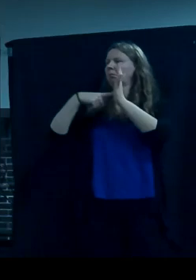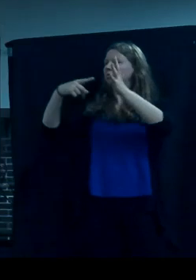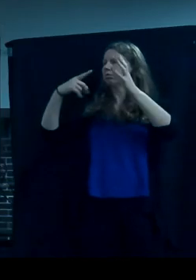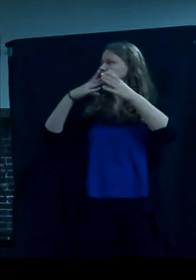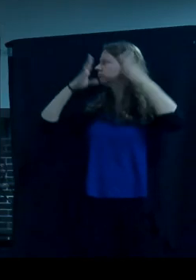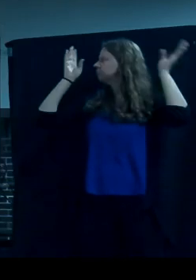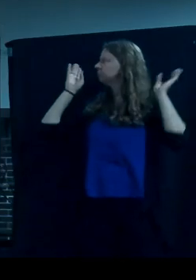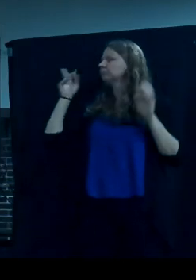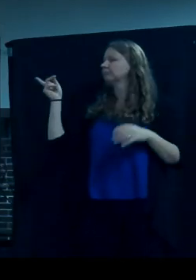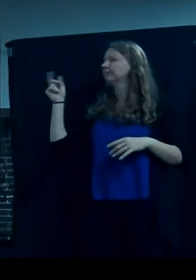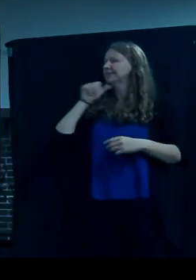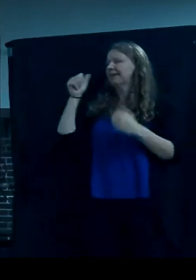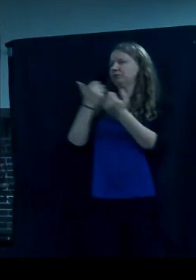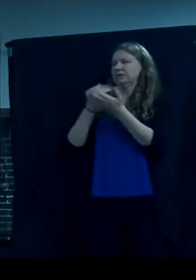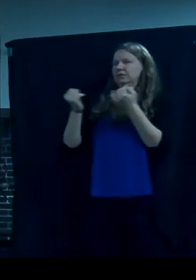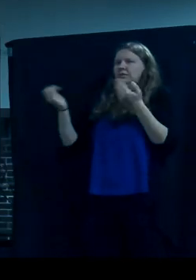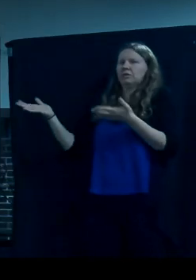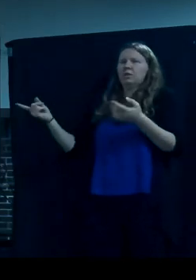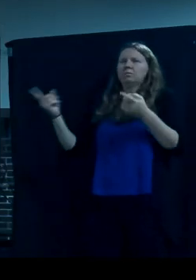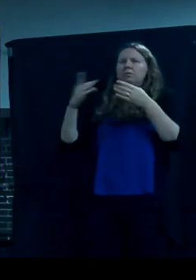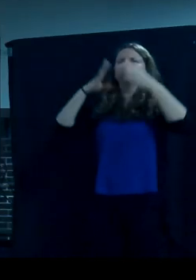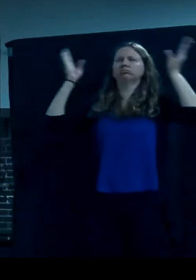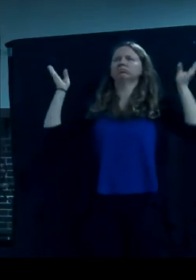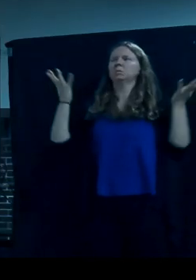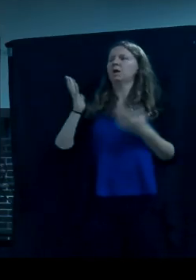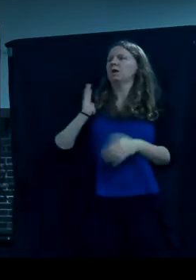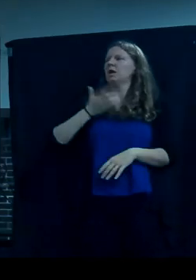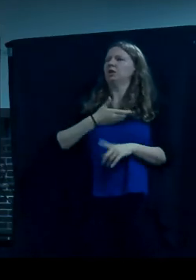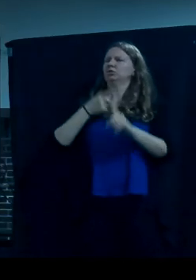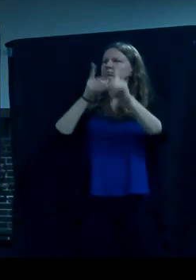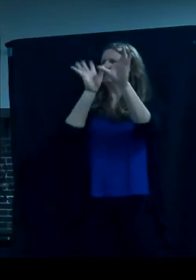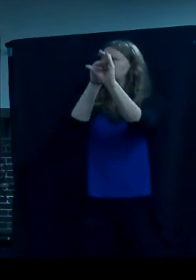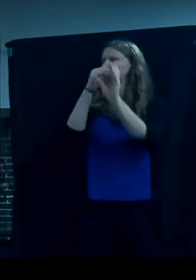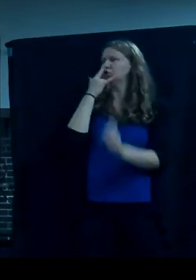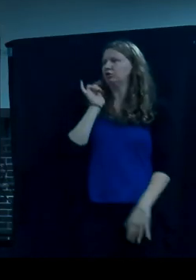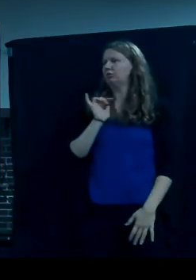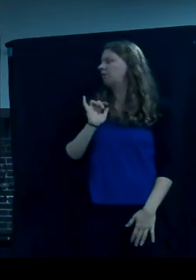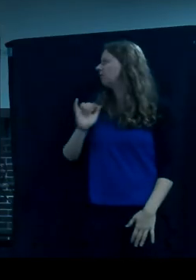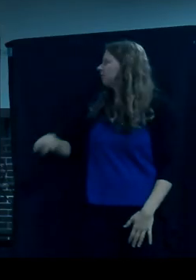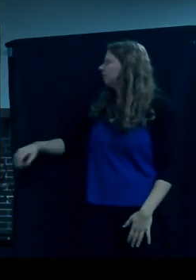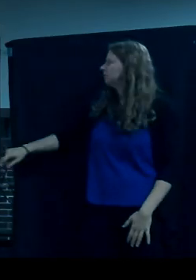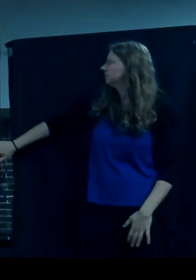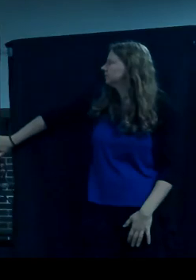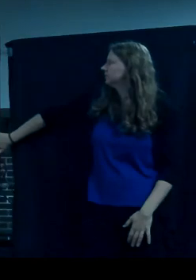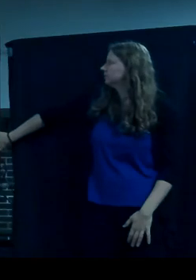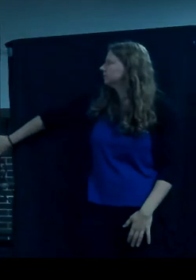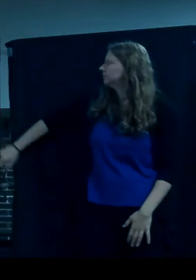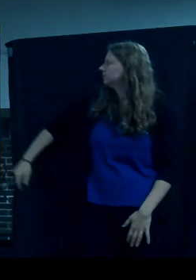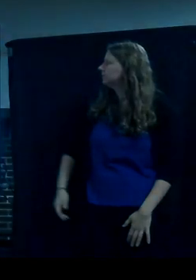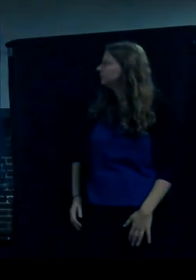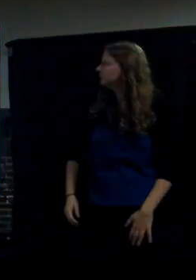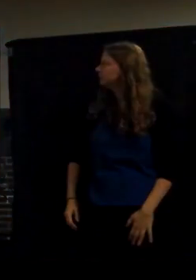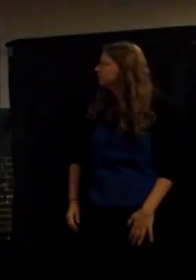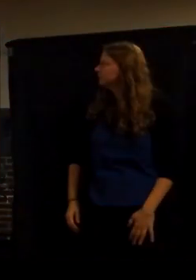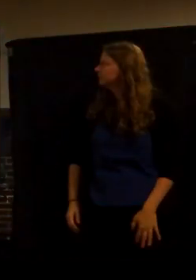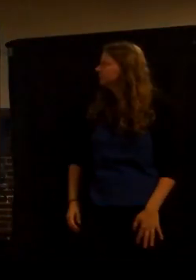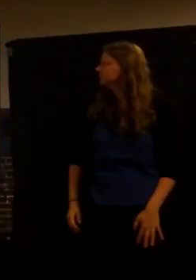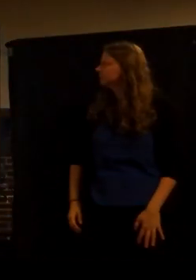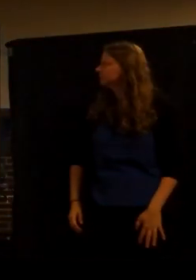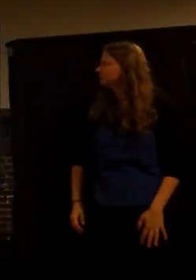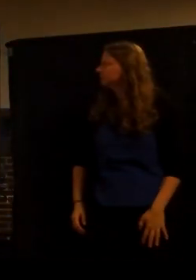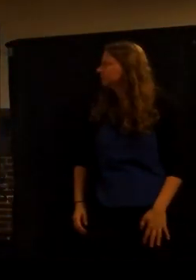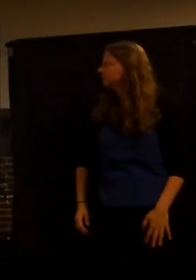Now, focusing on some examples of targeted intervention. This just gives a few examples of what these interventions look like. It